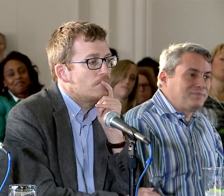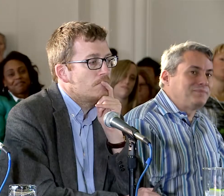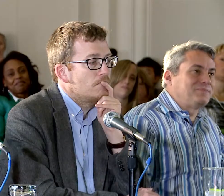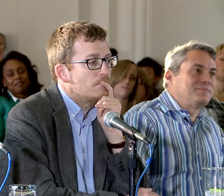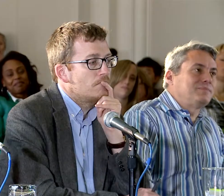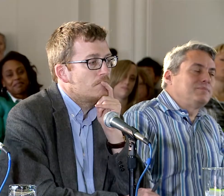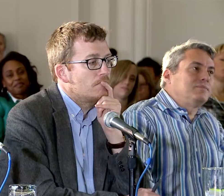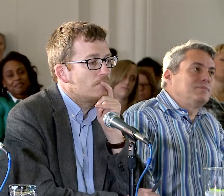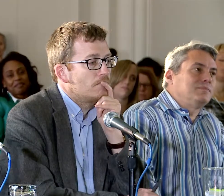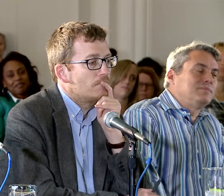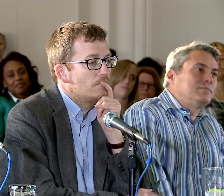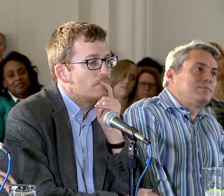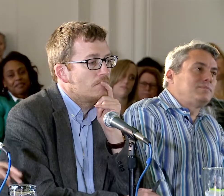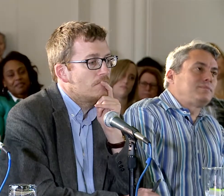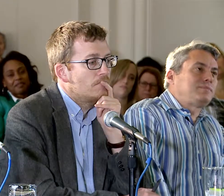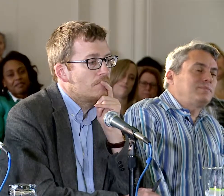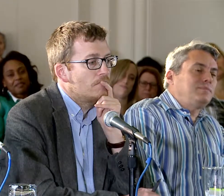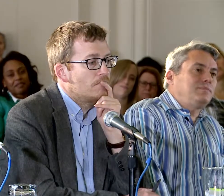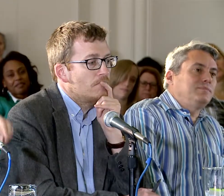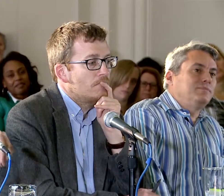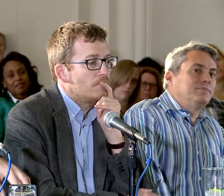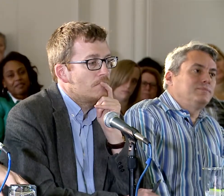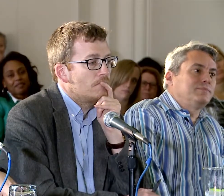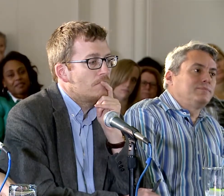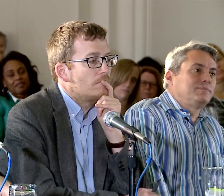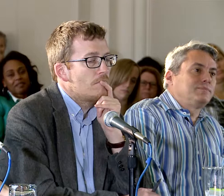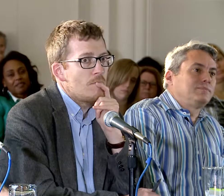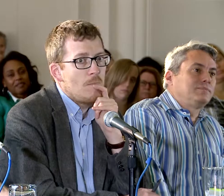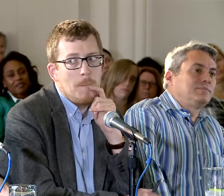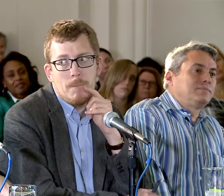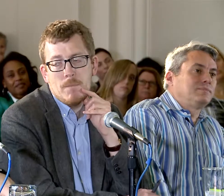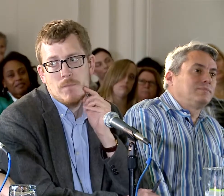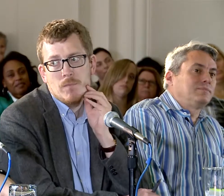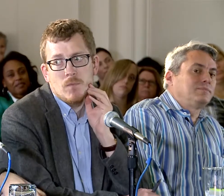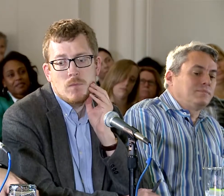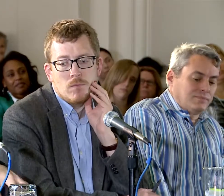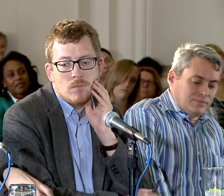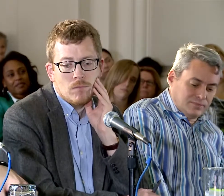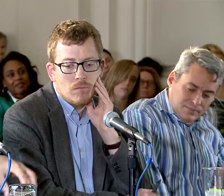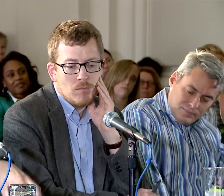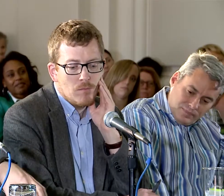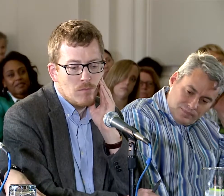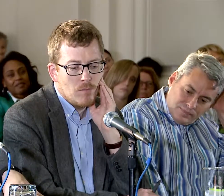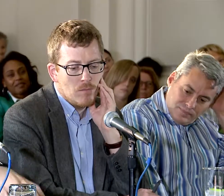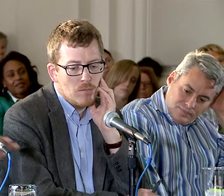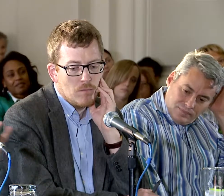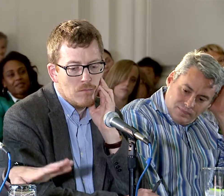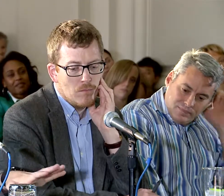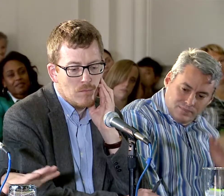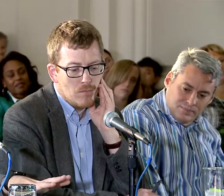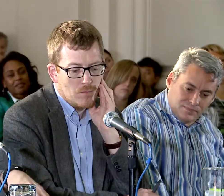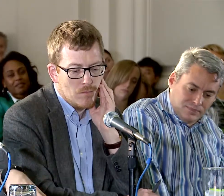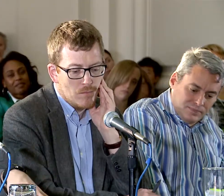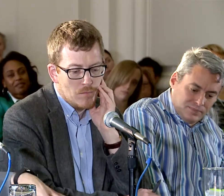judges, course. but I had a memory of this actually being talked about in the news. It was a magazine. So Inc. magazine, this